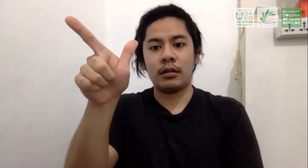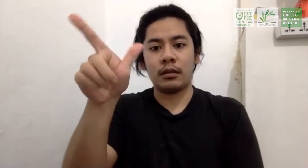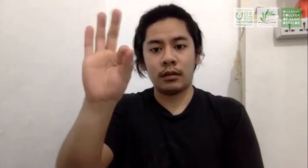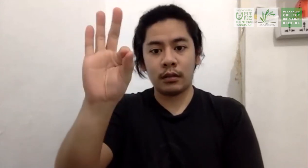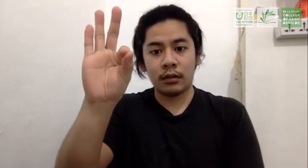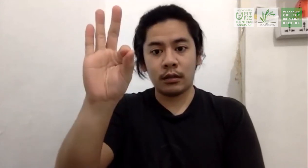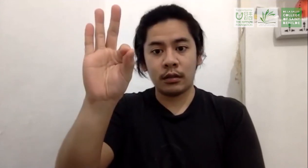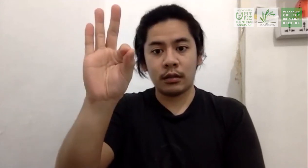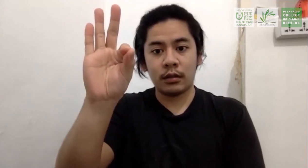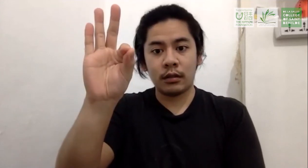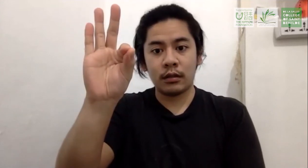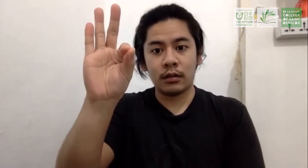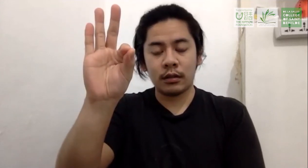November 29th,